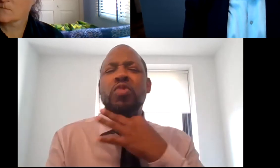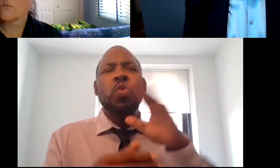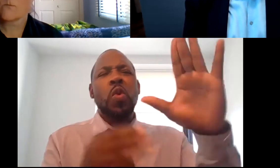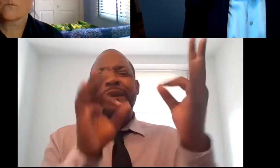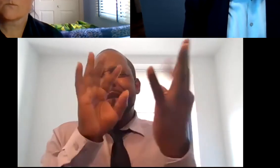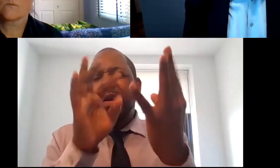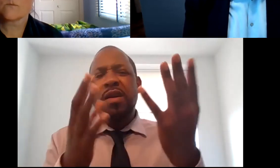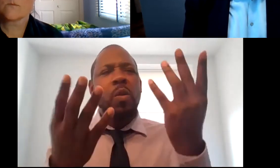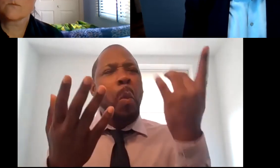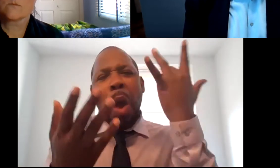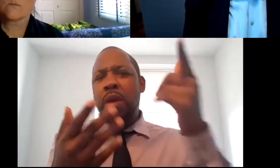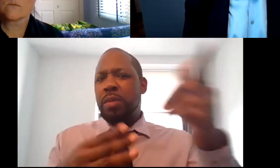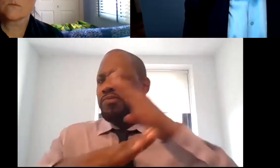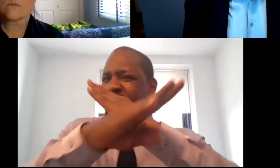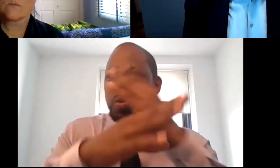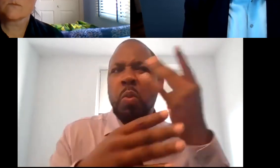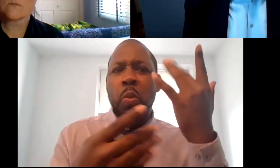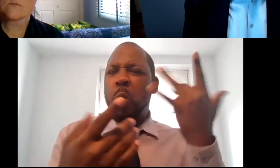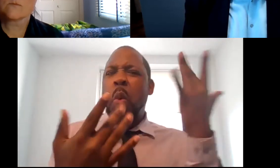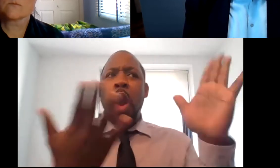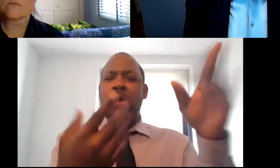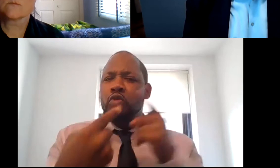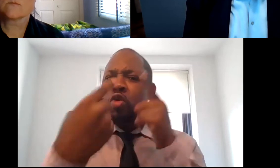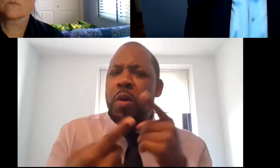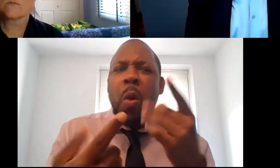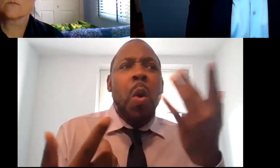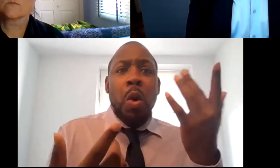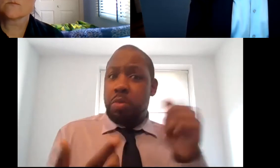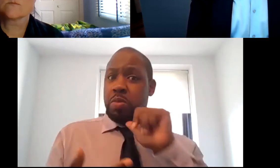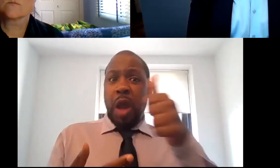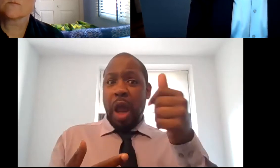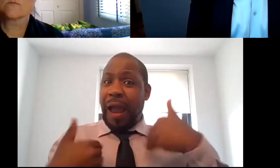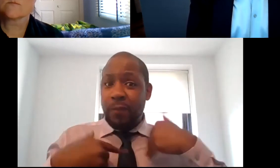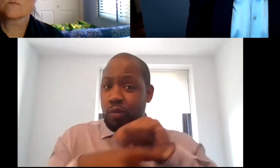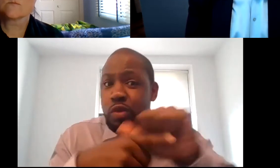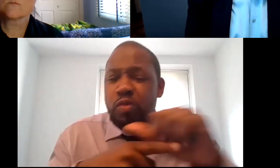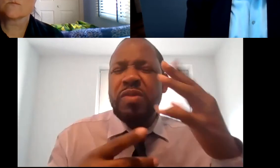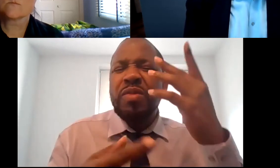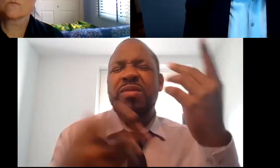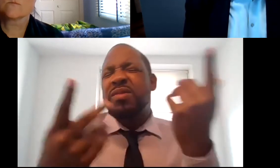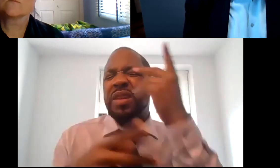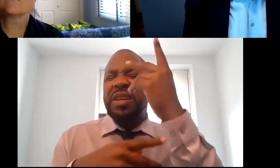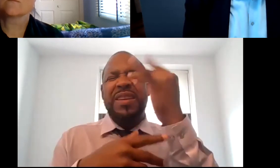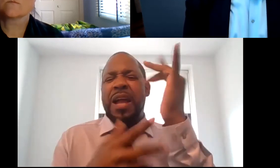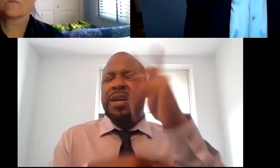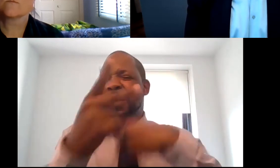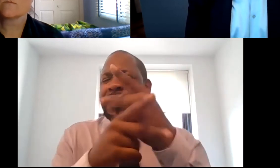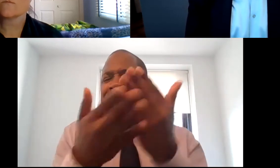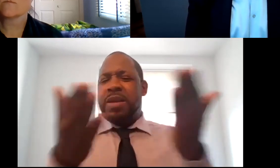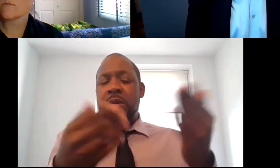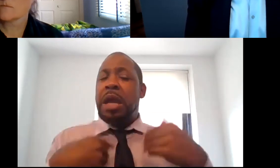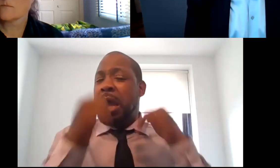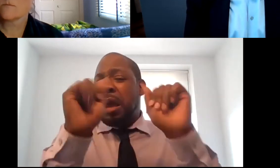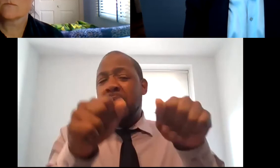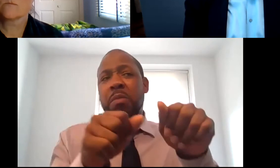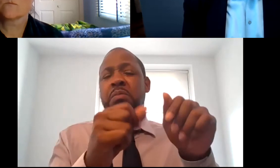create opportunities for companies and potential employees. And maybe they're not aware of the barriers, you know, maybe we